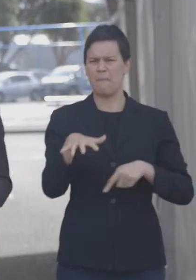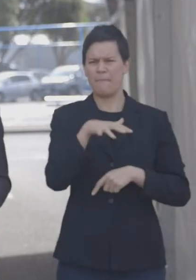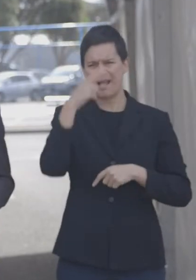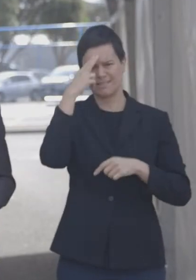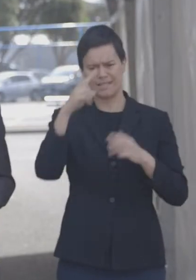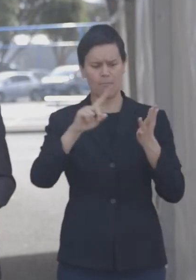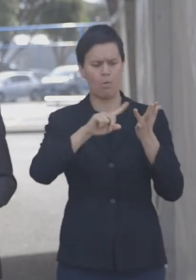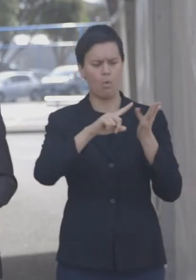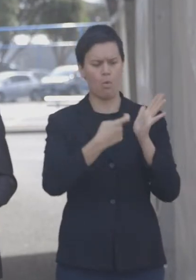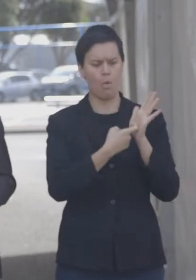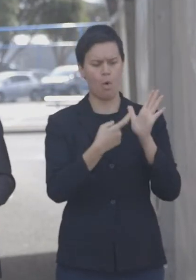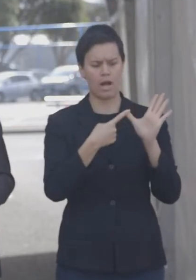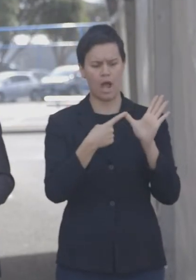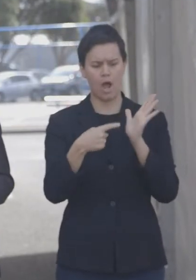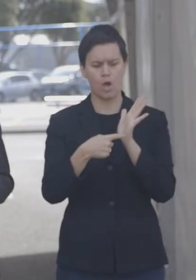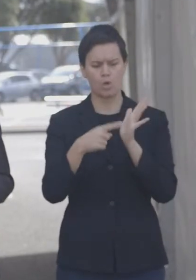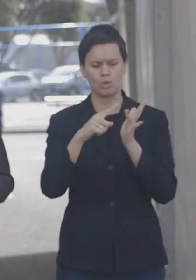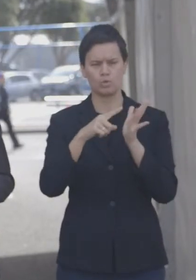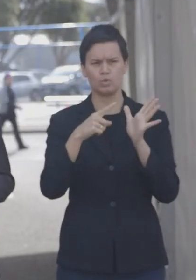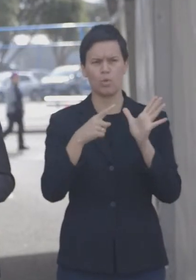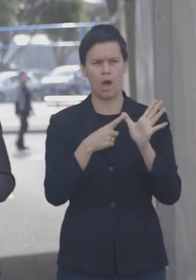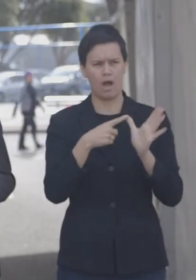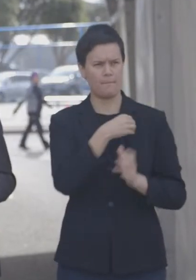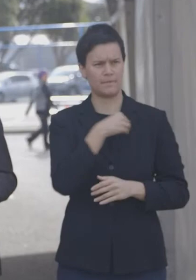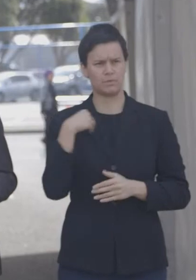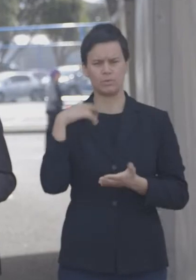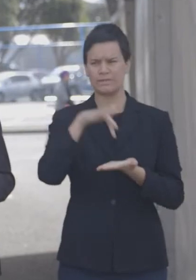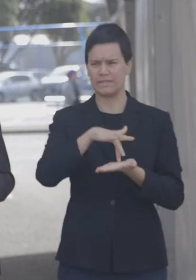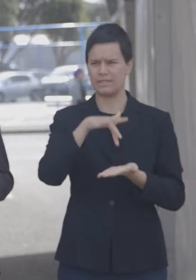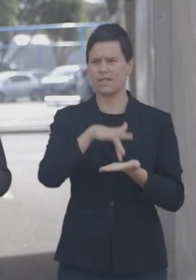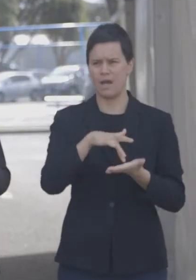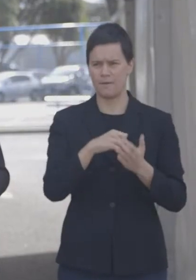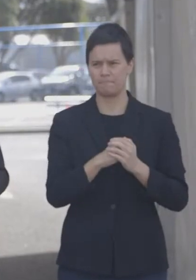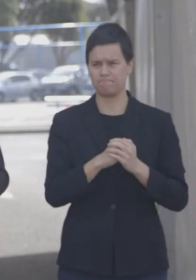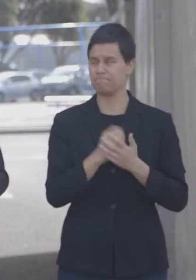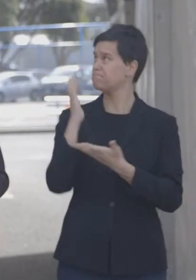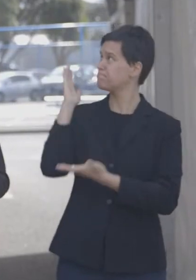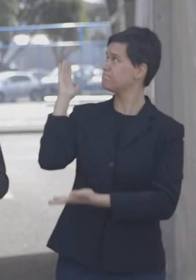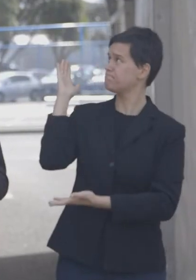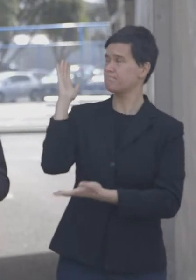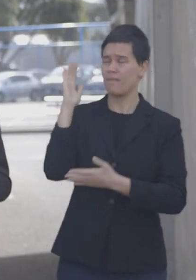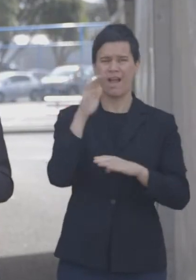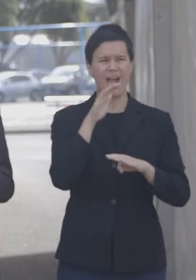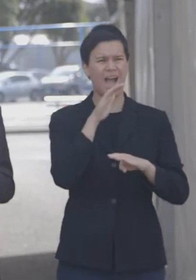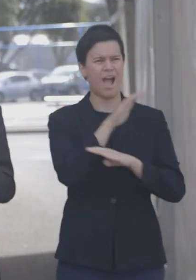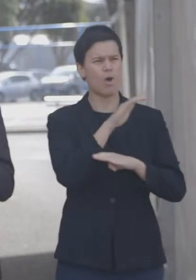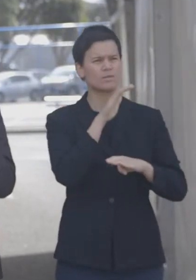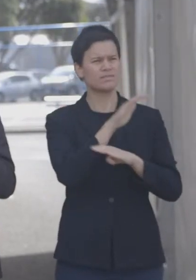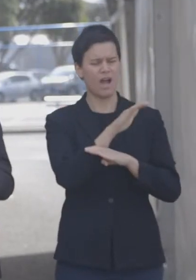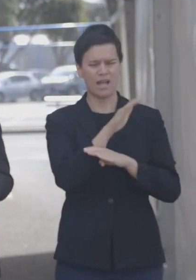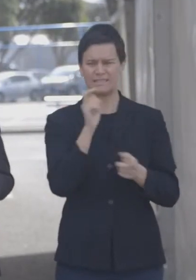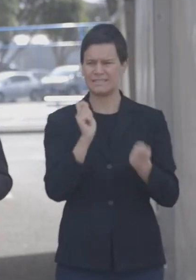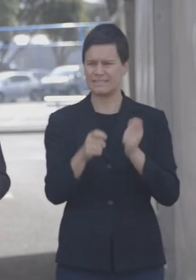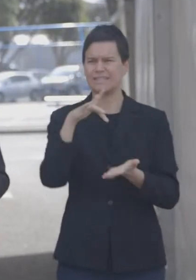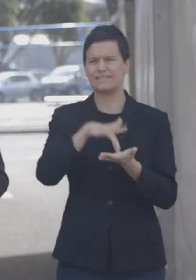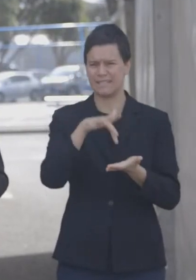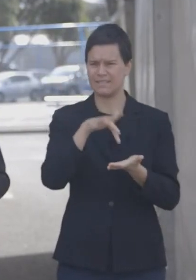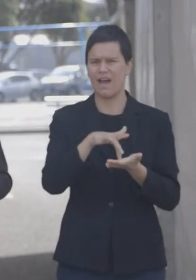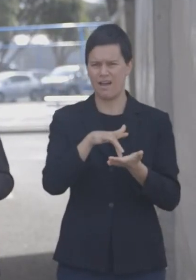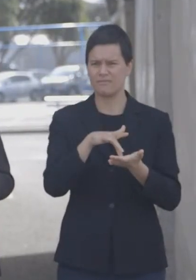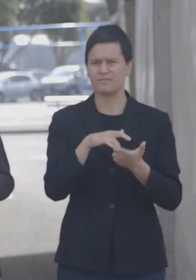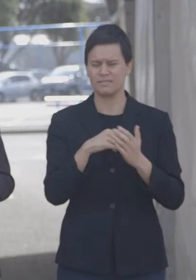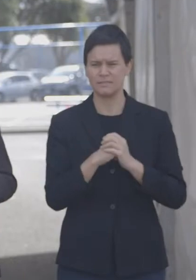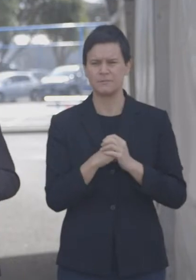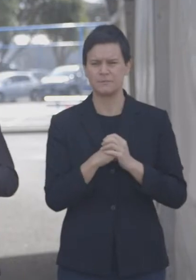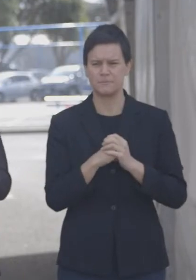or their swabbing centre here out in Cannons Creek. So I just want to acknowledge the staff who I've just been having a lovely time